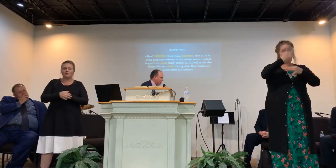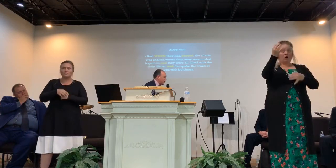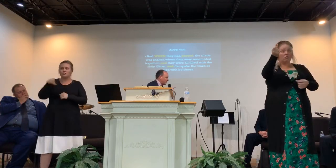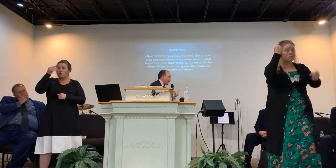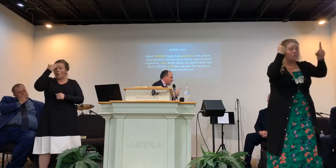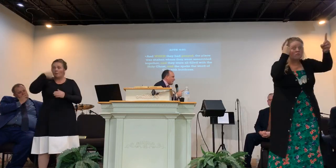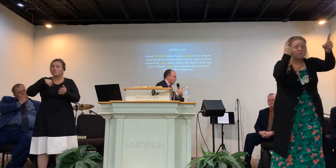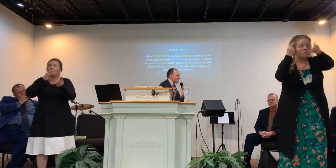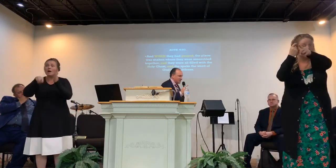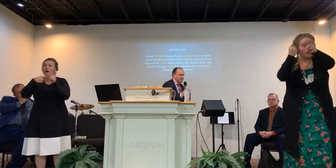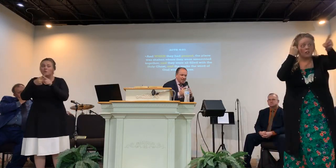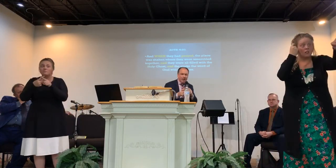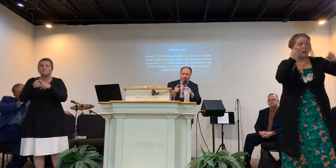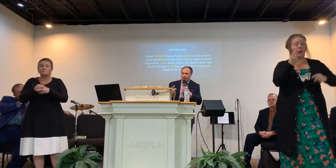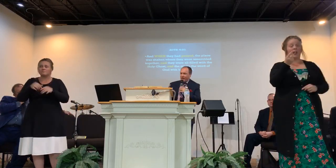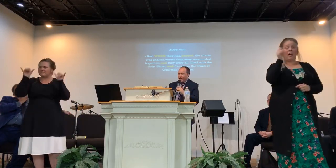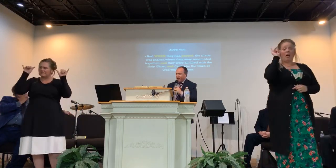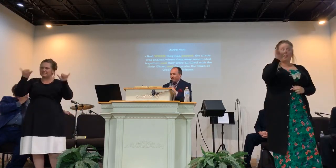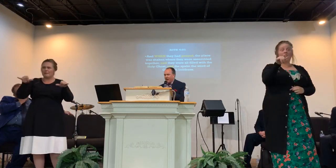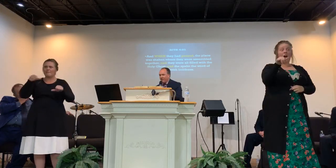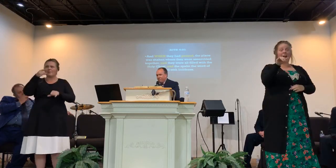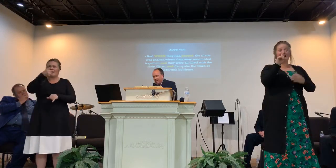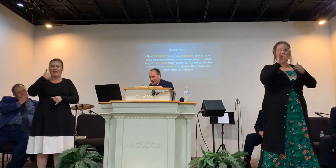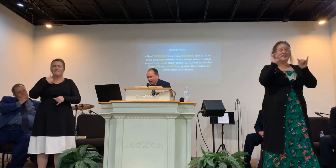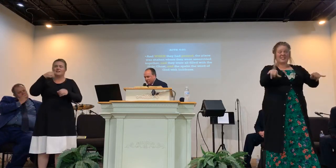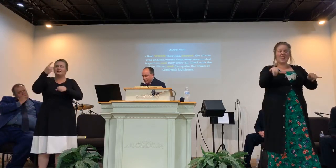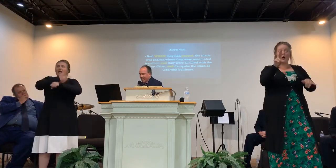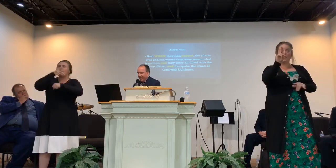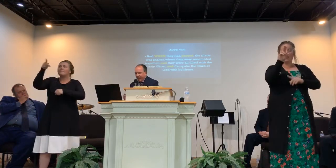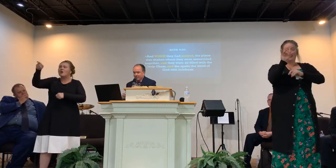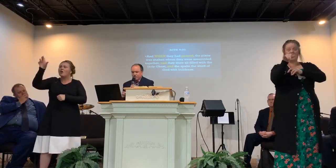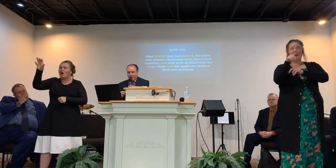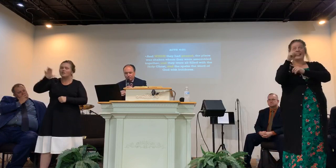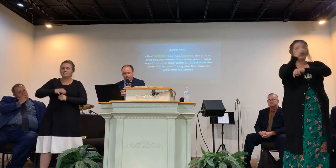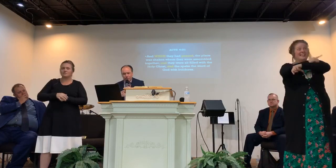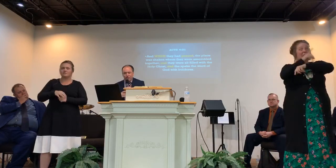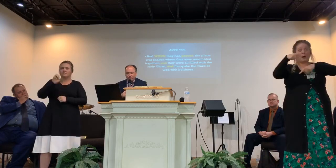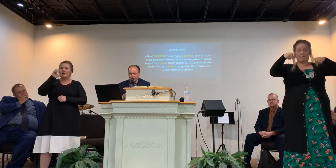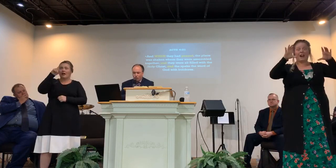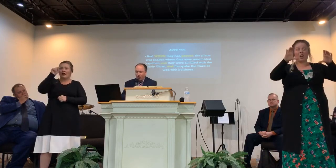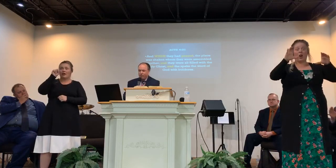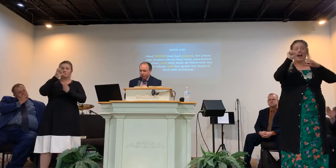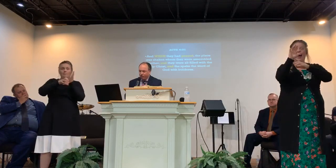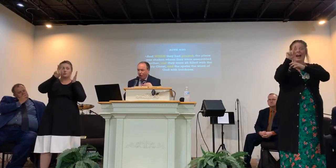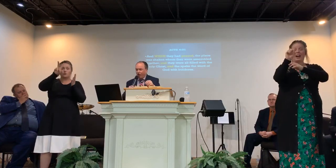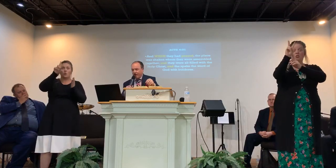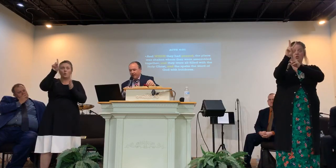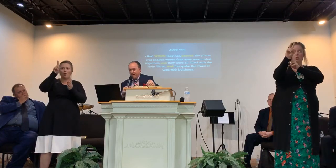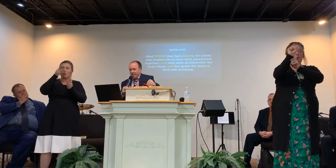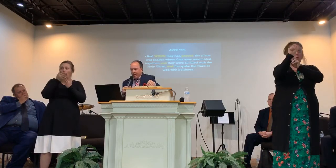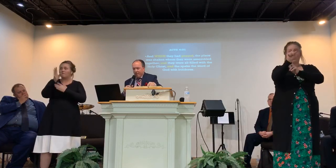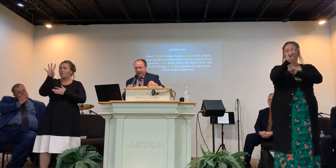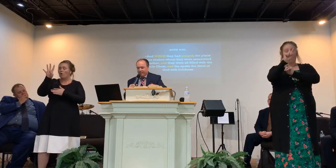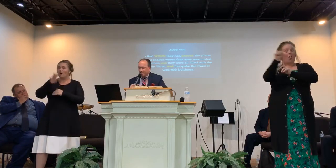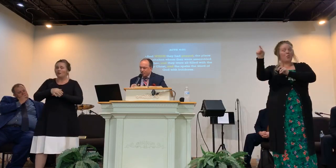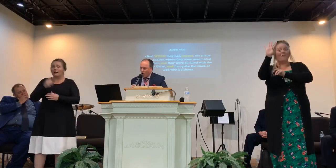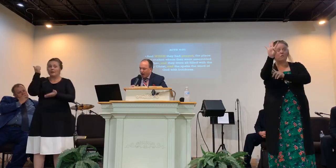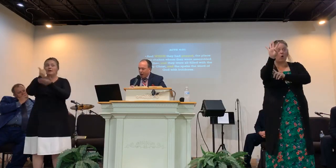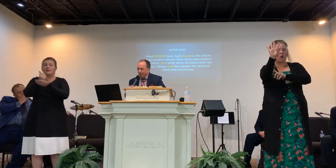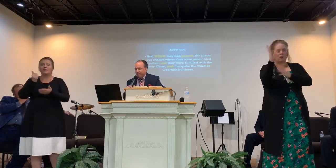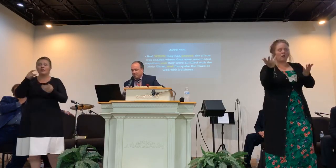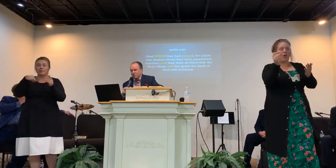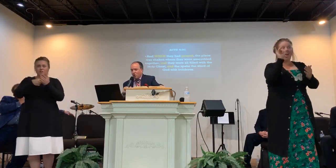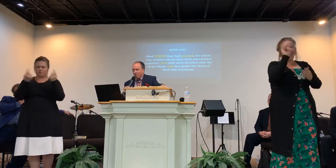know what I'm talking about? This is the same that they had on the day of Pentecost. Acts chapter 2, verse 1 through 4. Amen. This